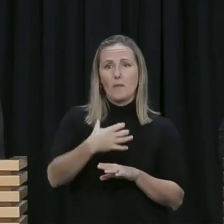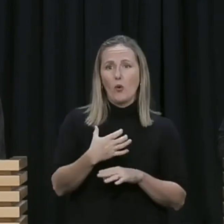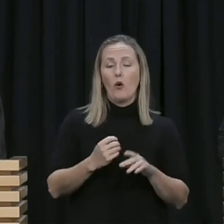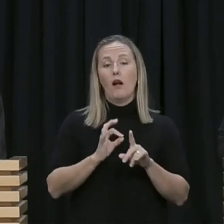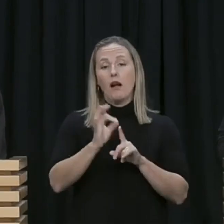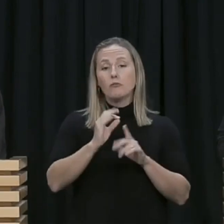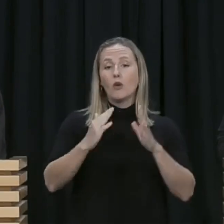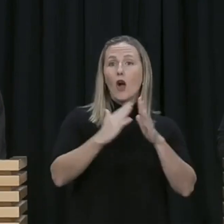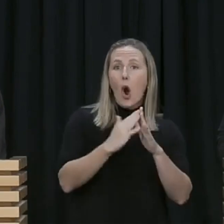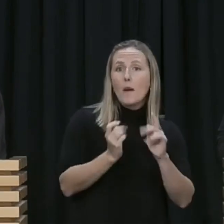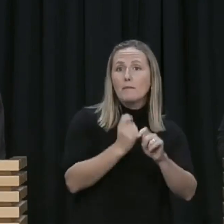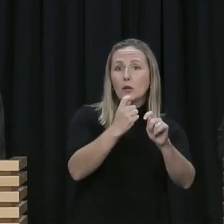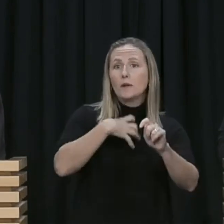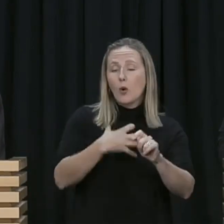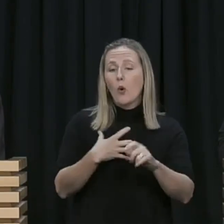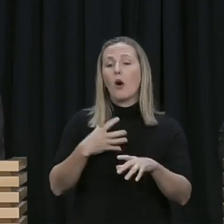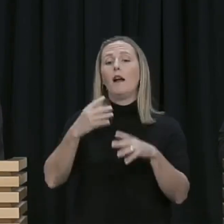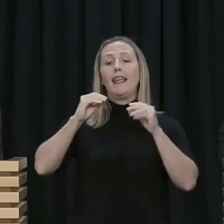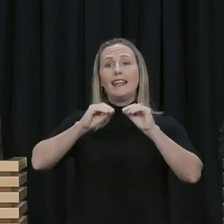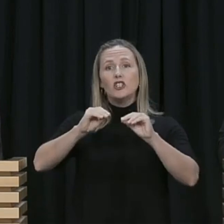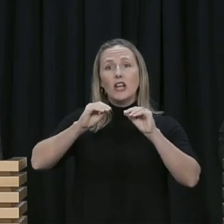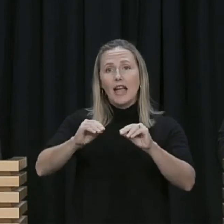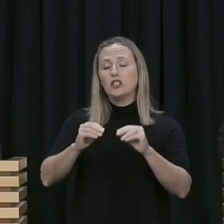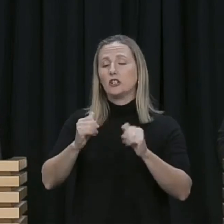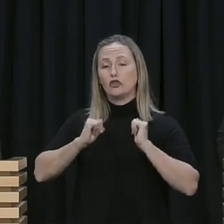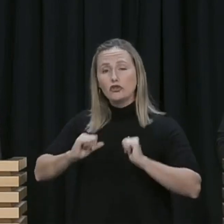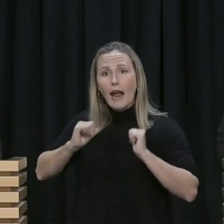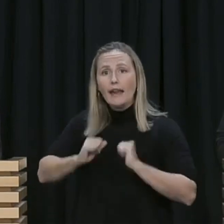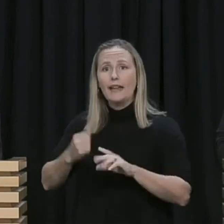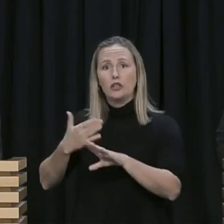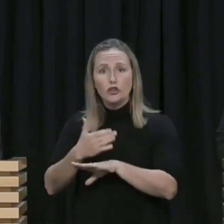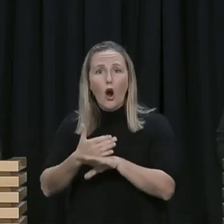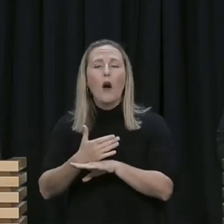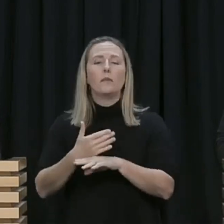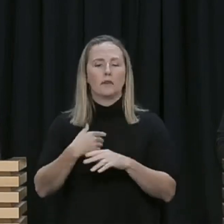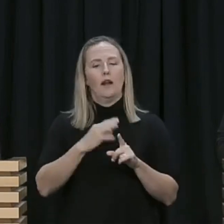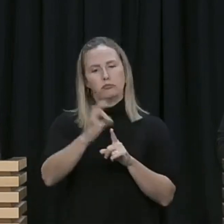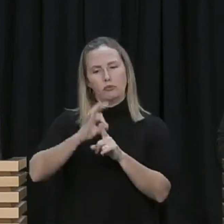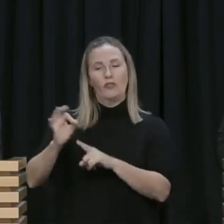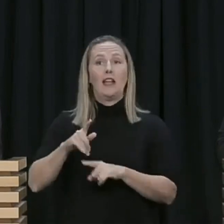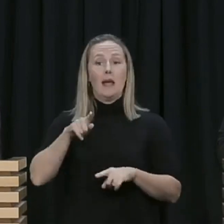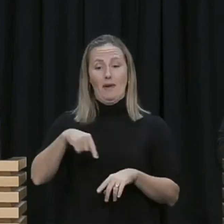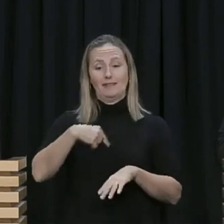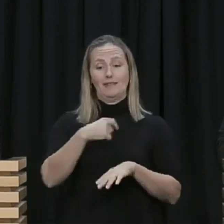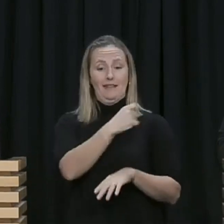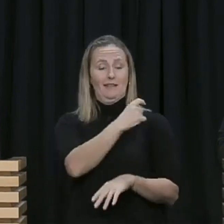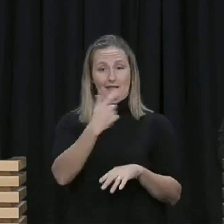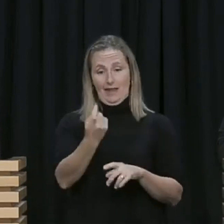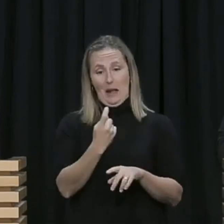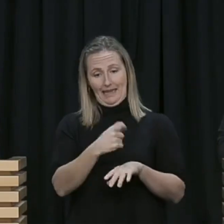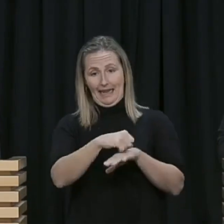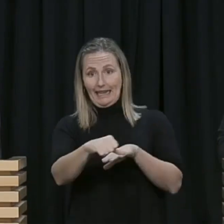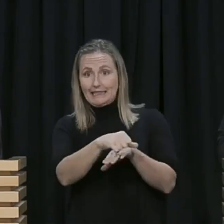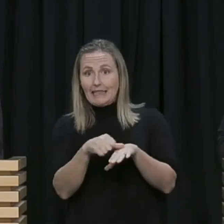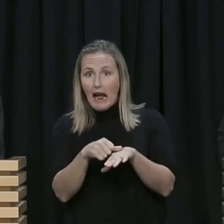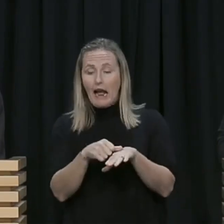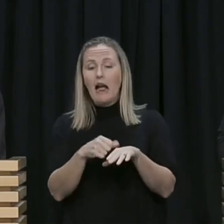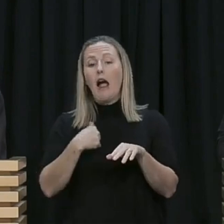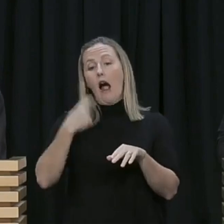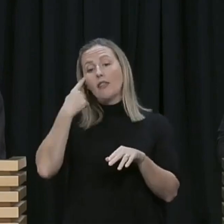in education, training and job opportunities. But as we head to the Easter break, I think the raft of changes that come into effect